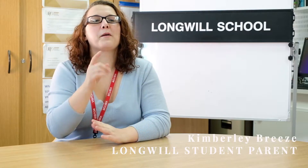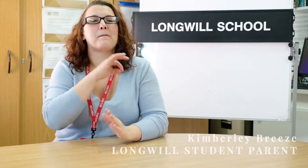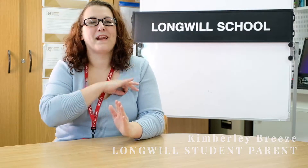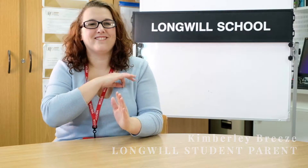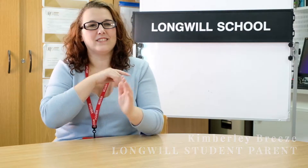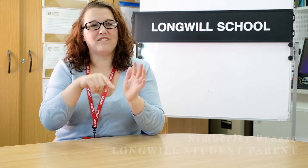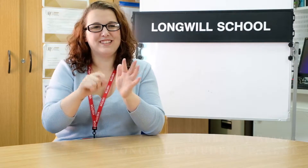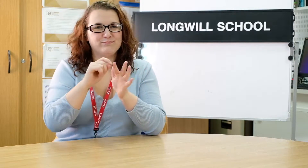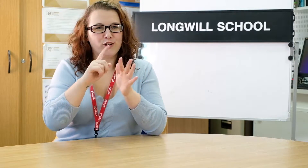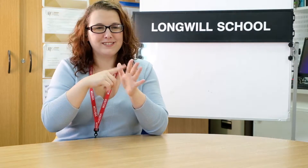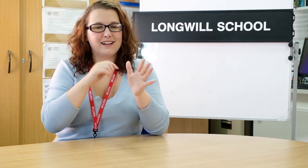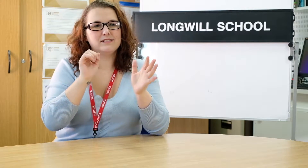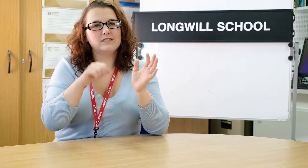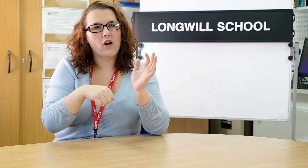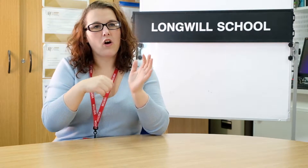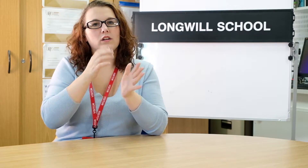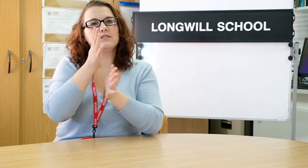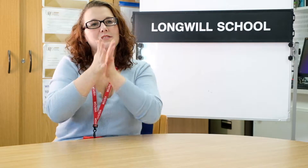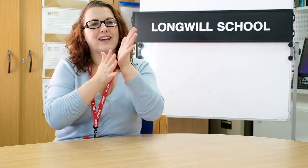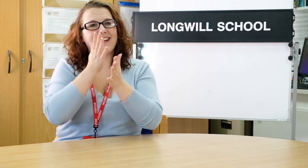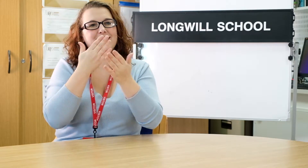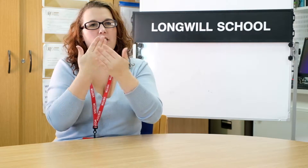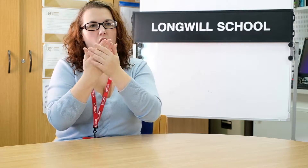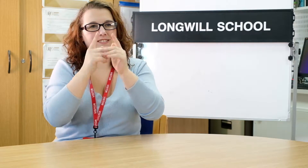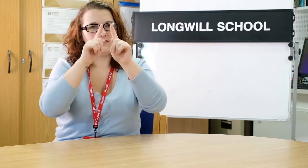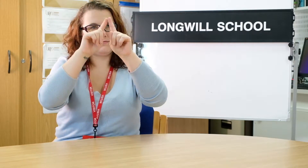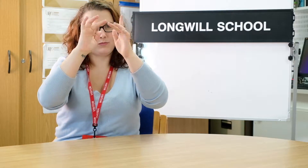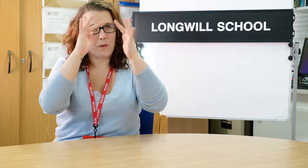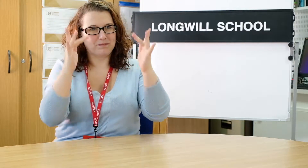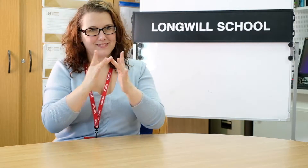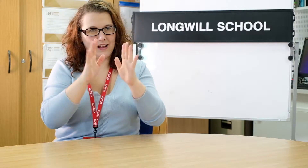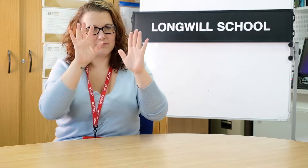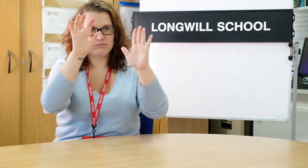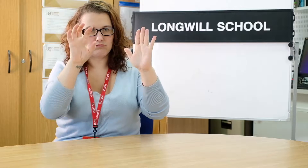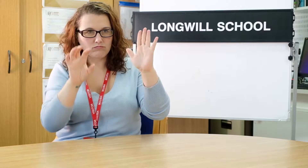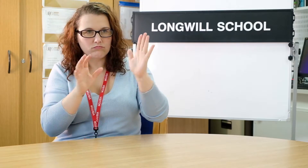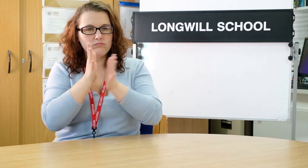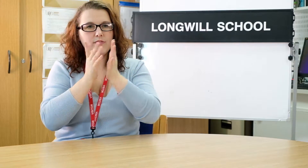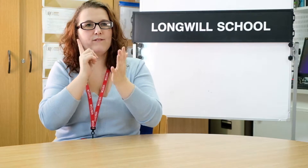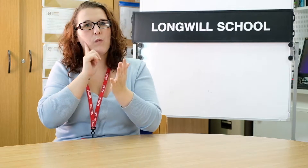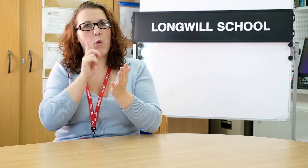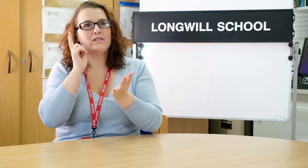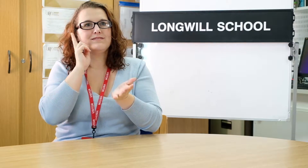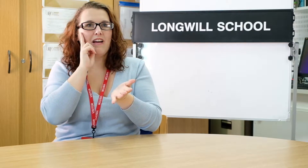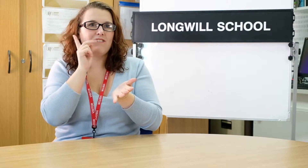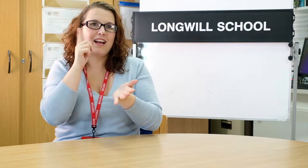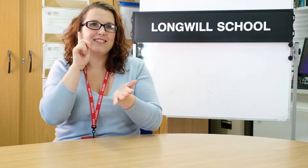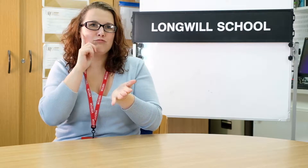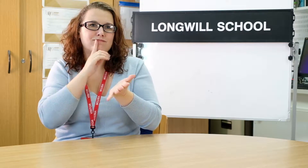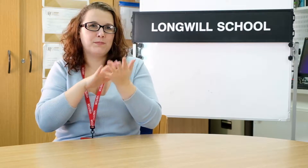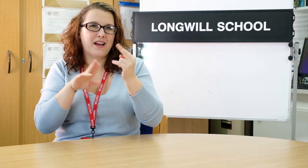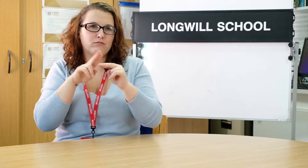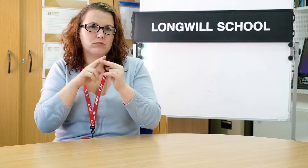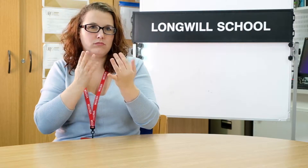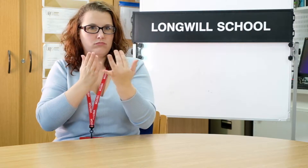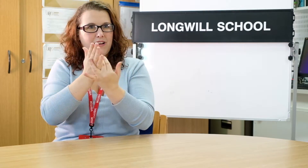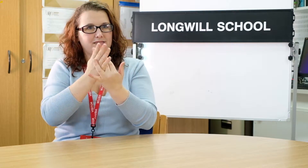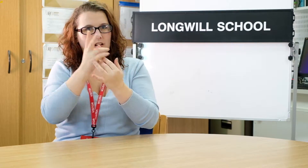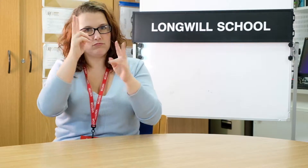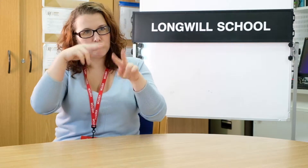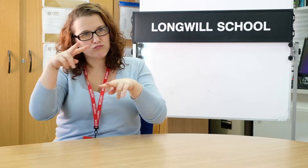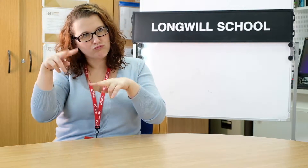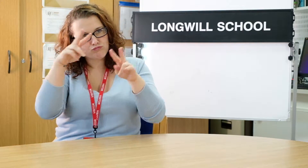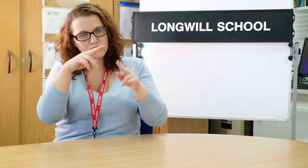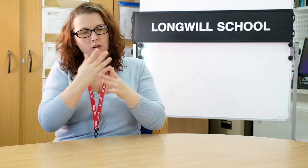The signing is on the website, which is good for deaf and hearing parents, so that they can access the information via the